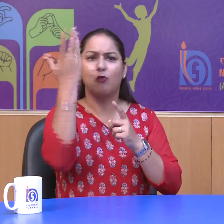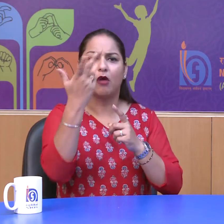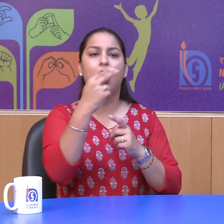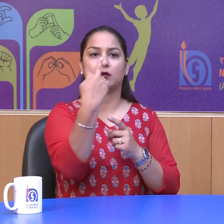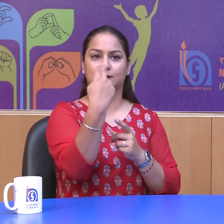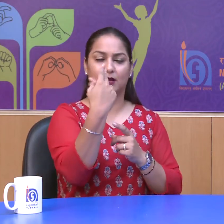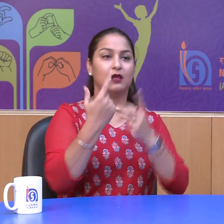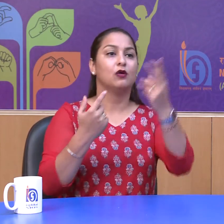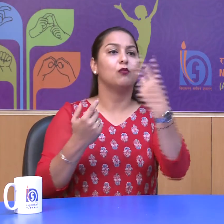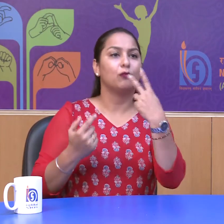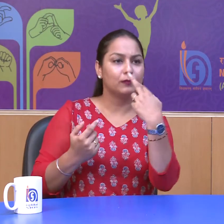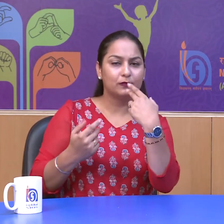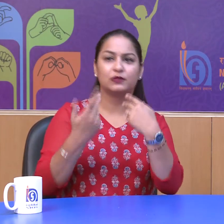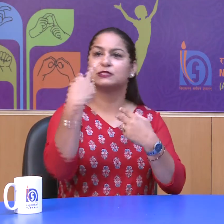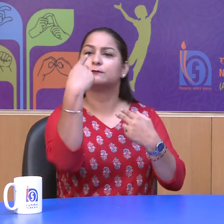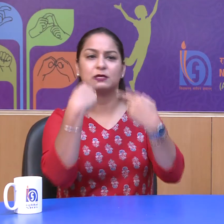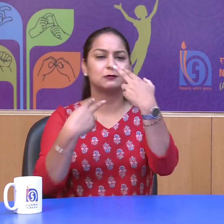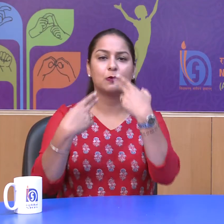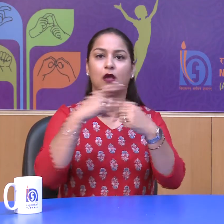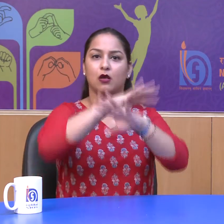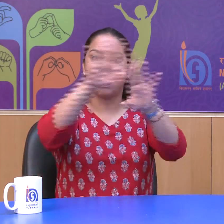and opinions expressed.